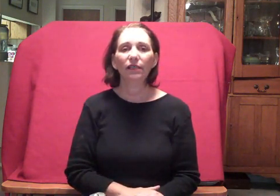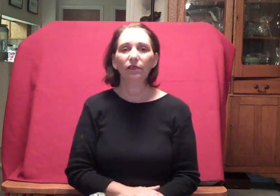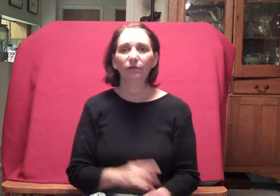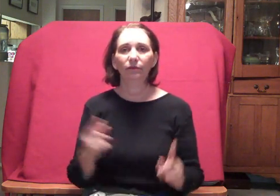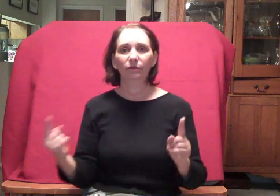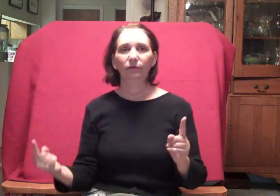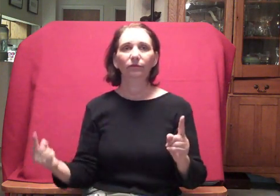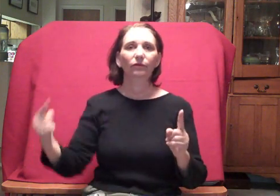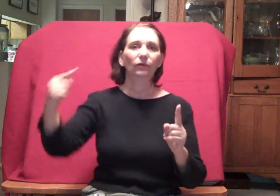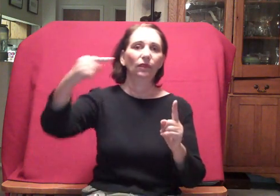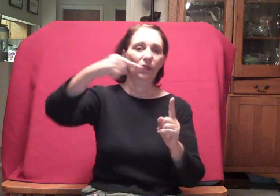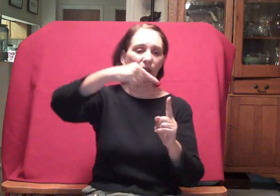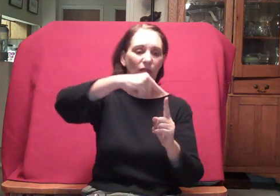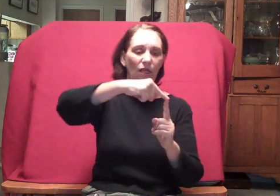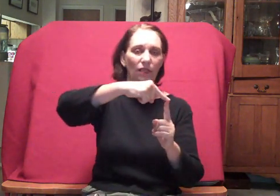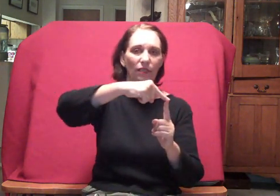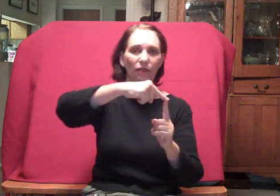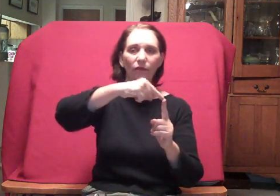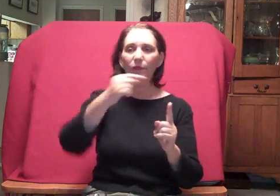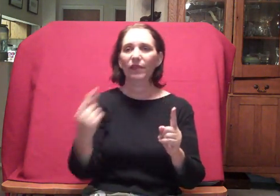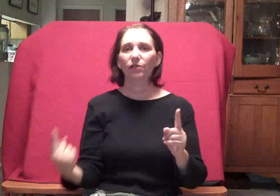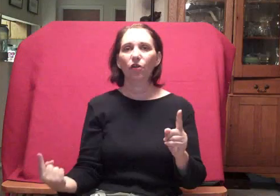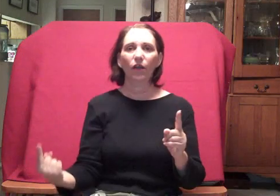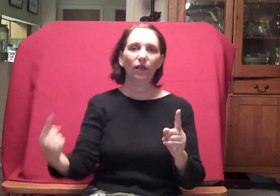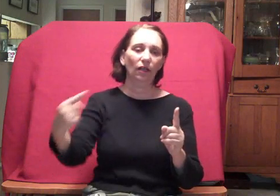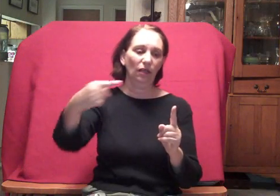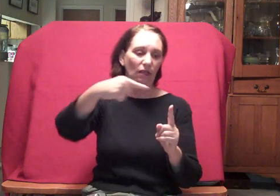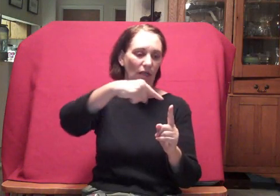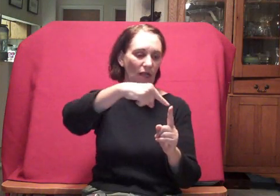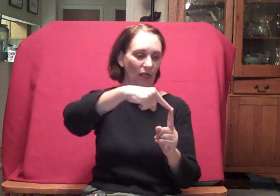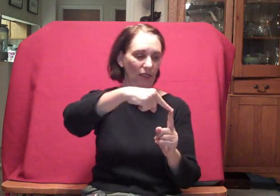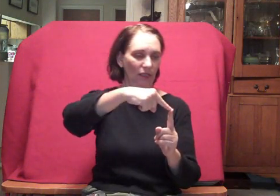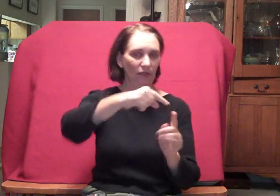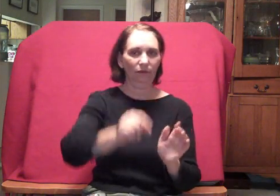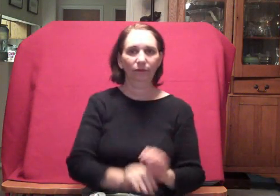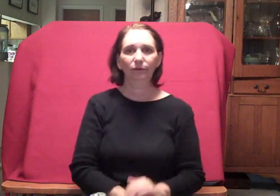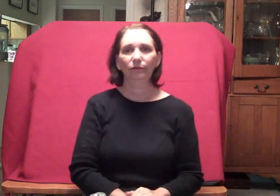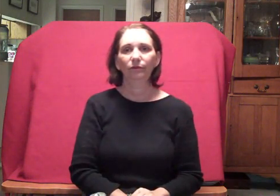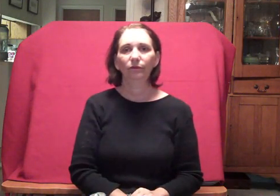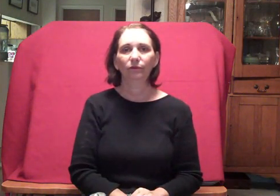Until. Until. It makes an arc. Until.